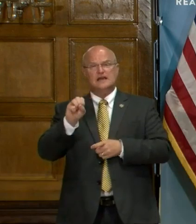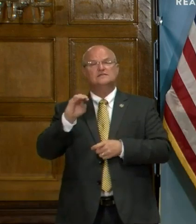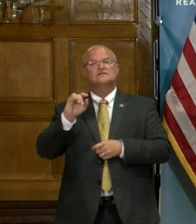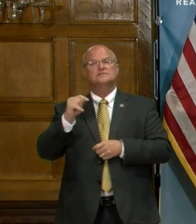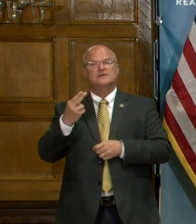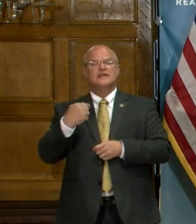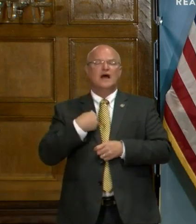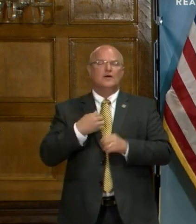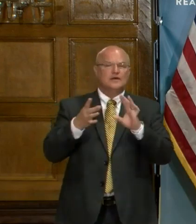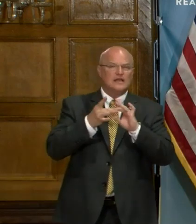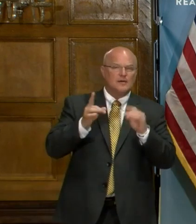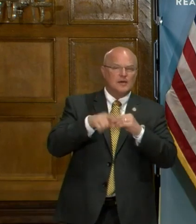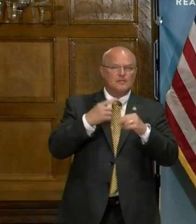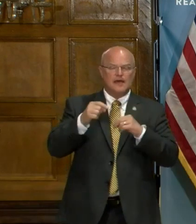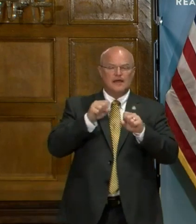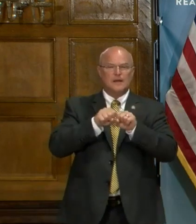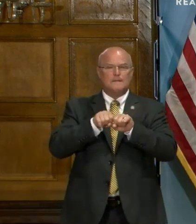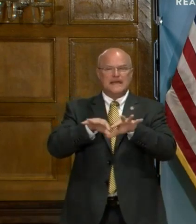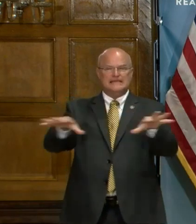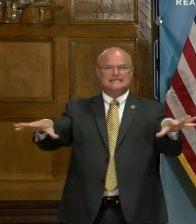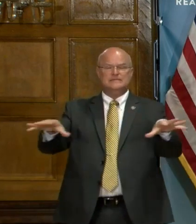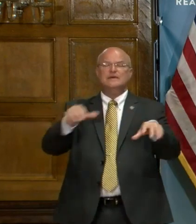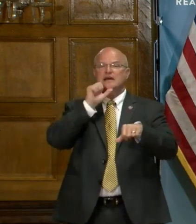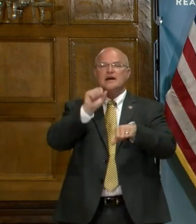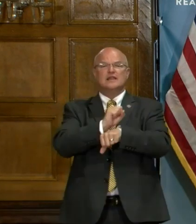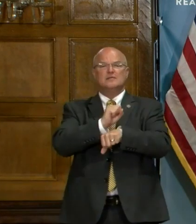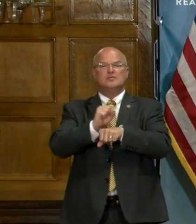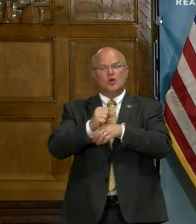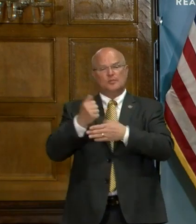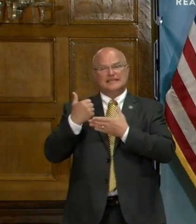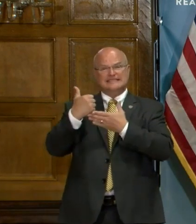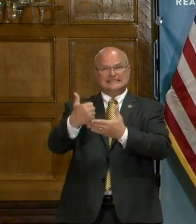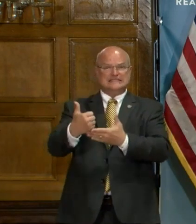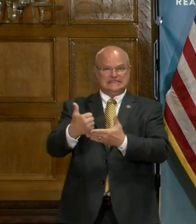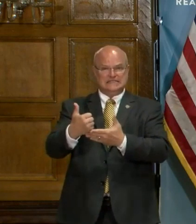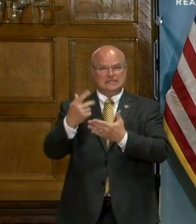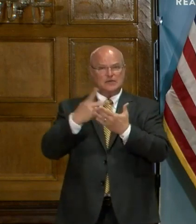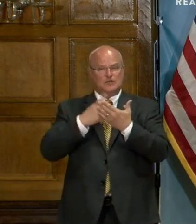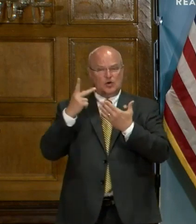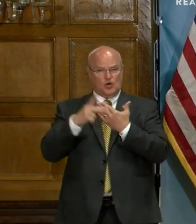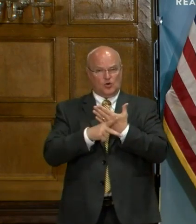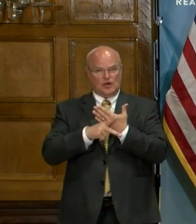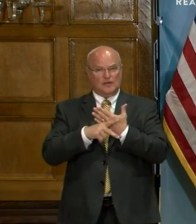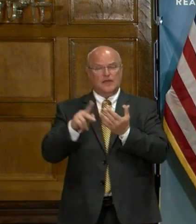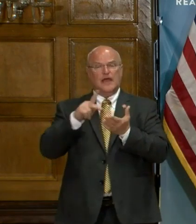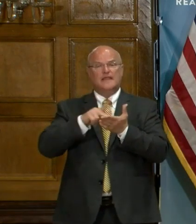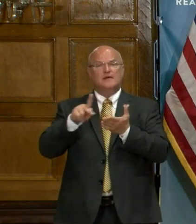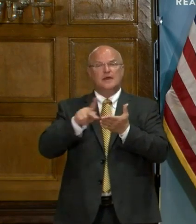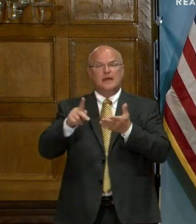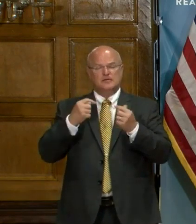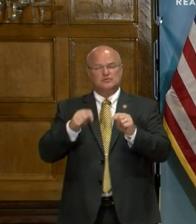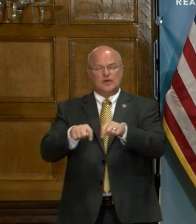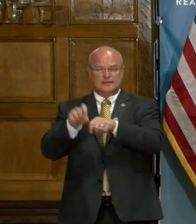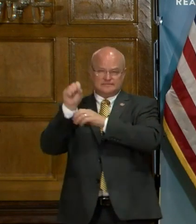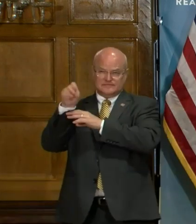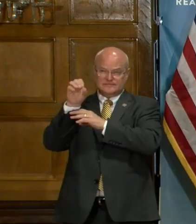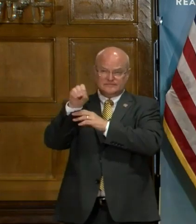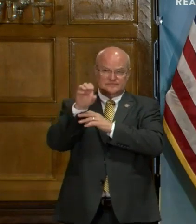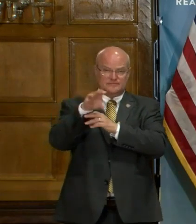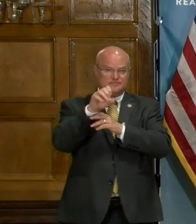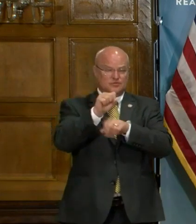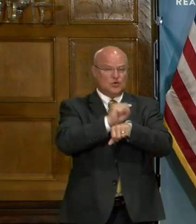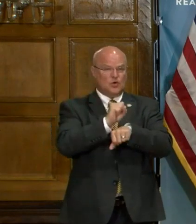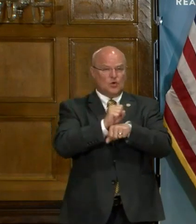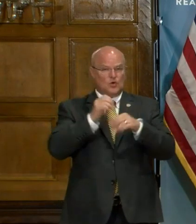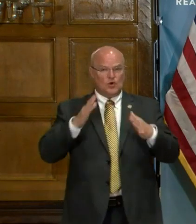comment for a moment on our pandemic unemployment assistance program and the payments we're trying to get to our gig workers,